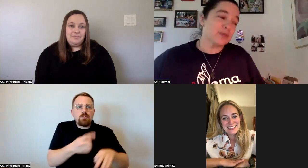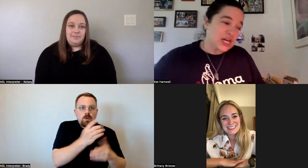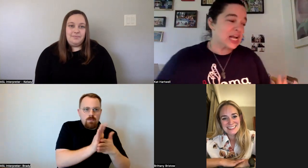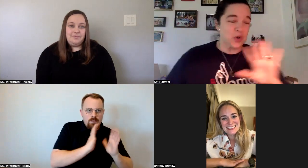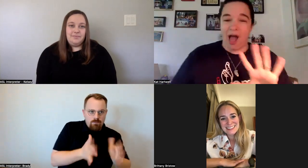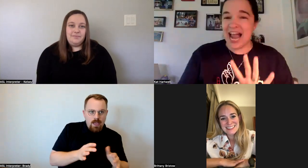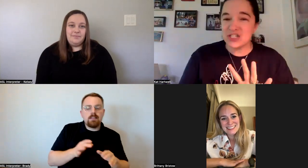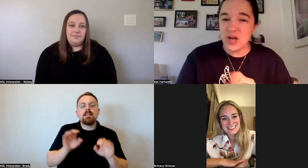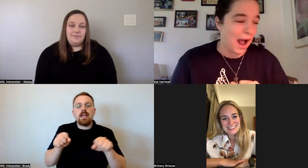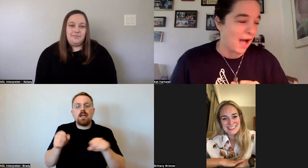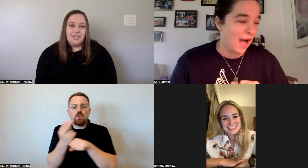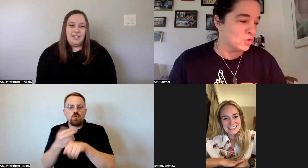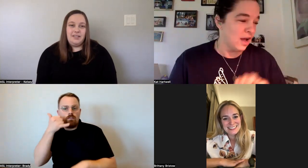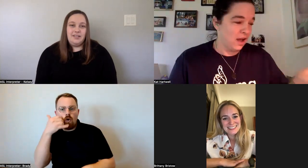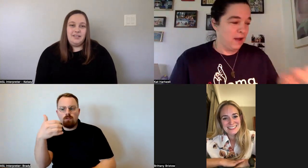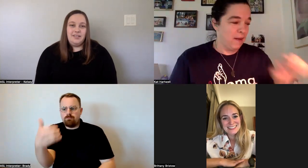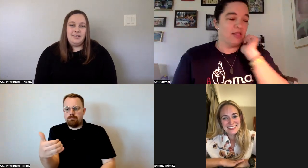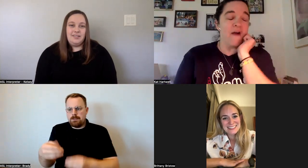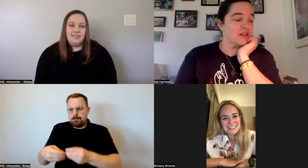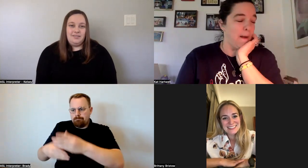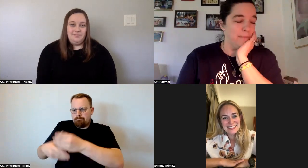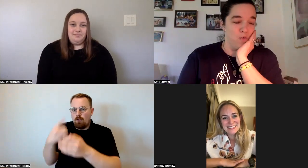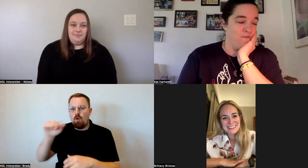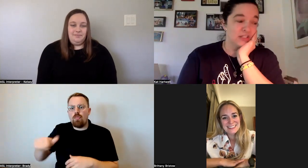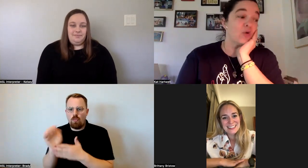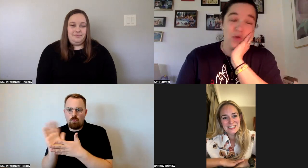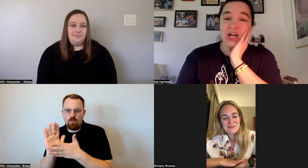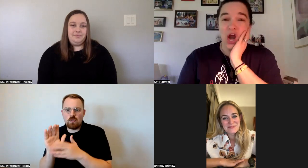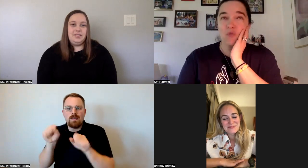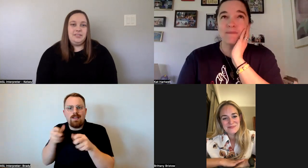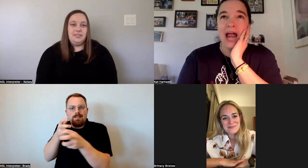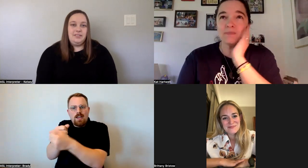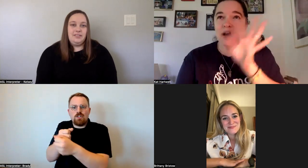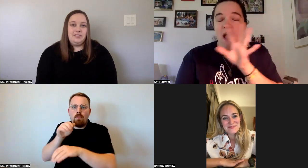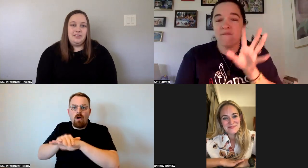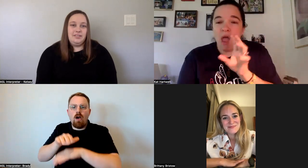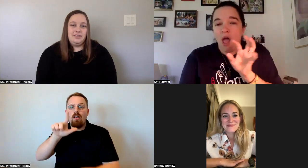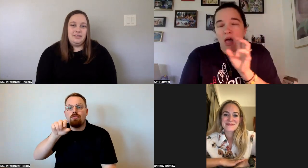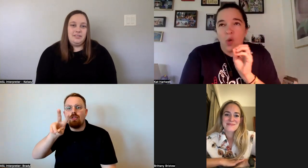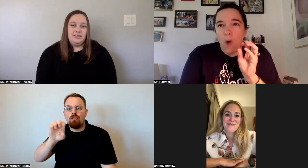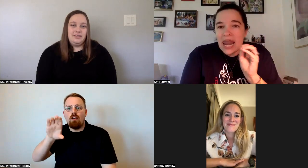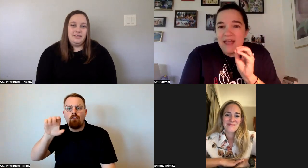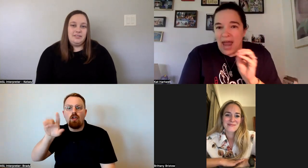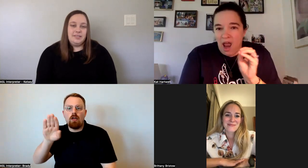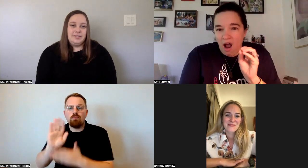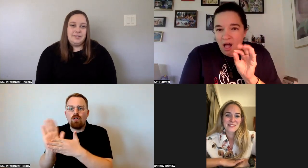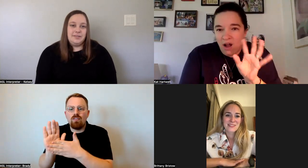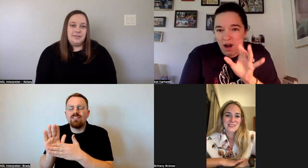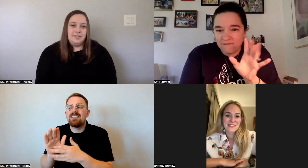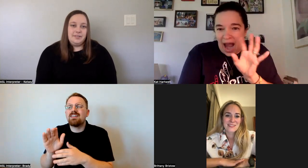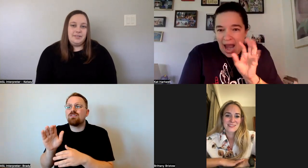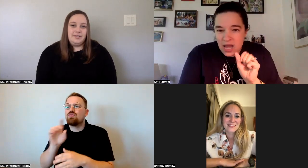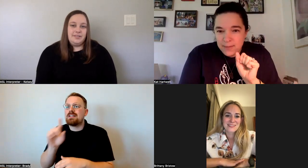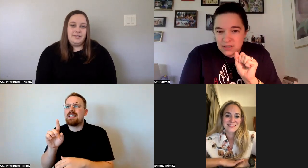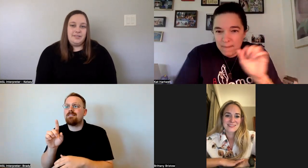live captioning, so I catch up on those Love Club movies. They're really good. Remind me of the Whitey